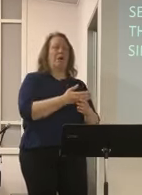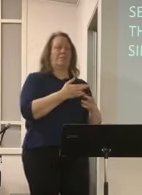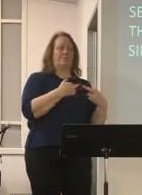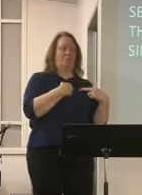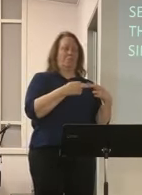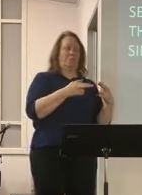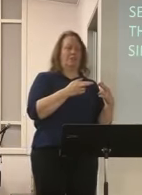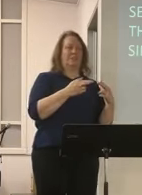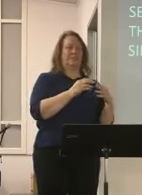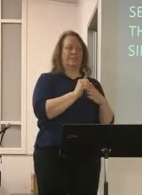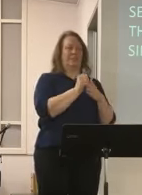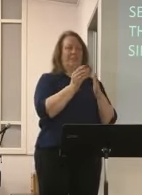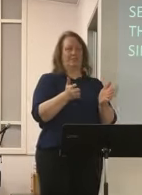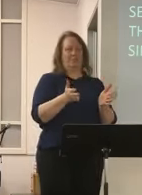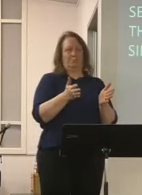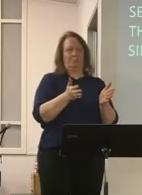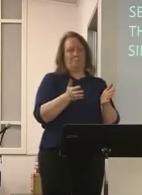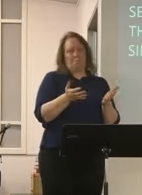that?